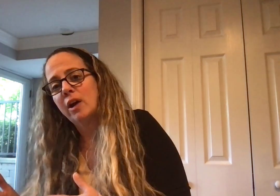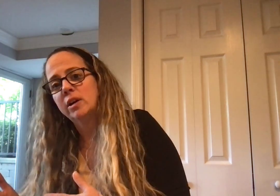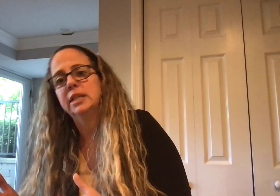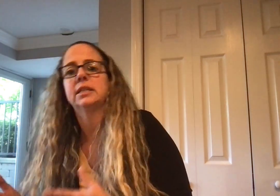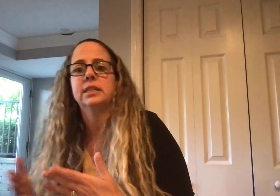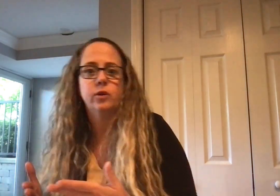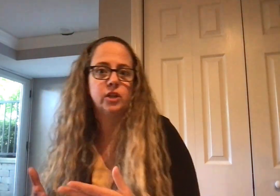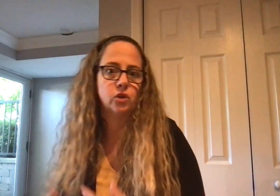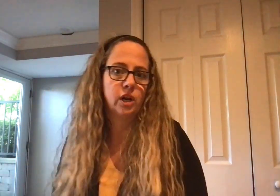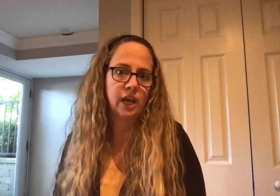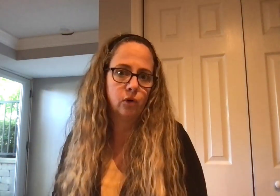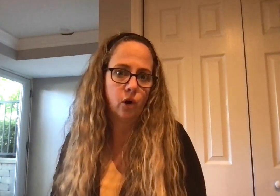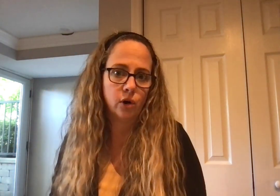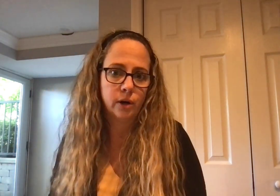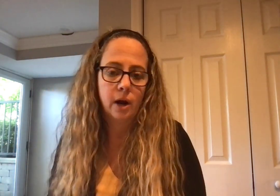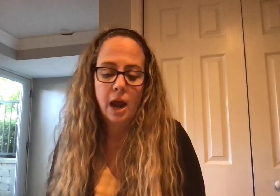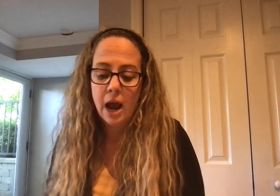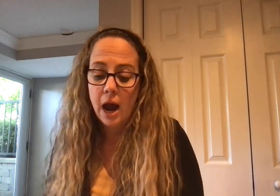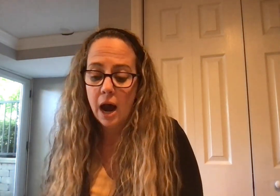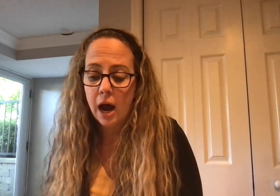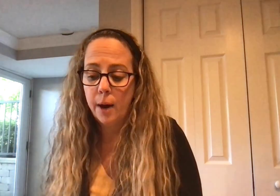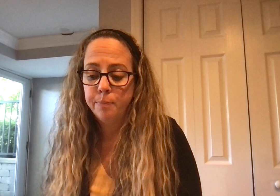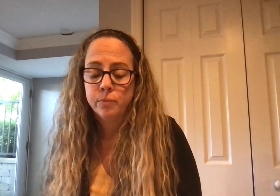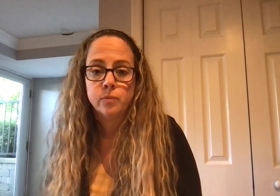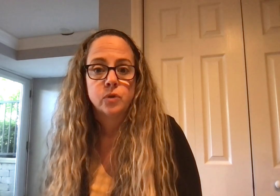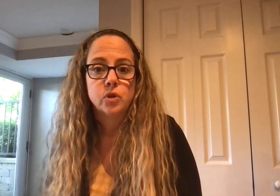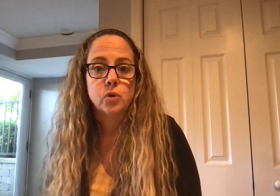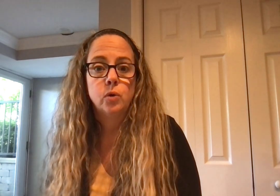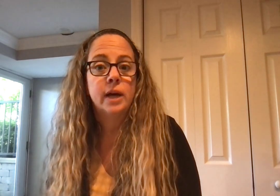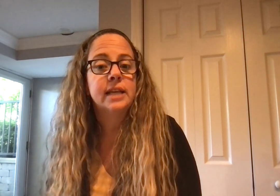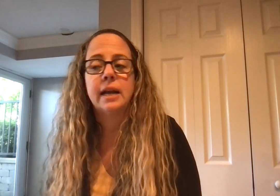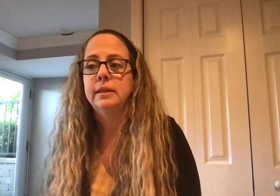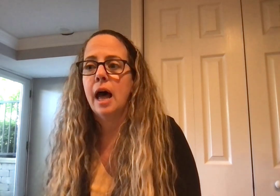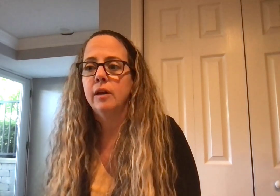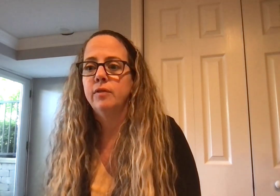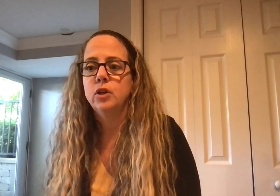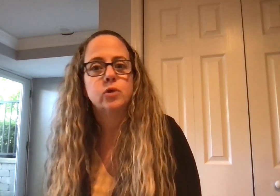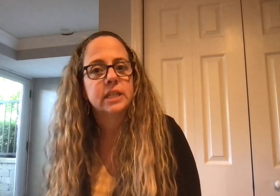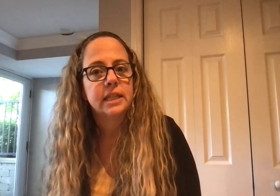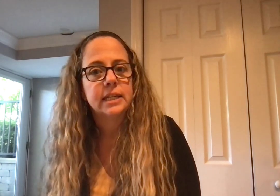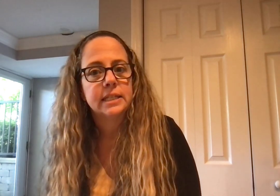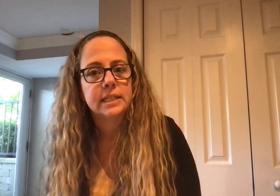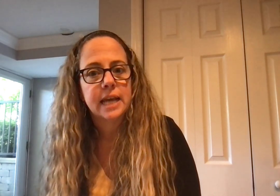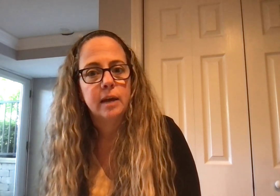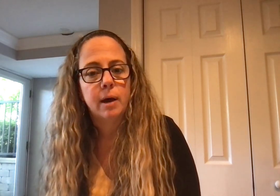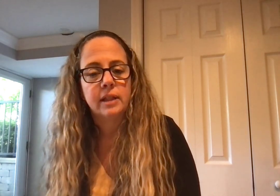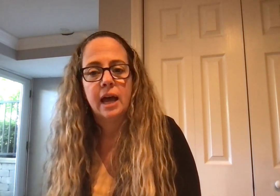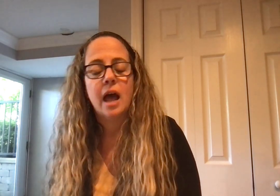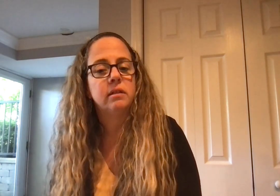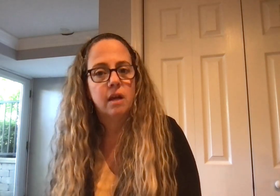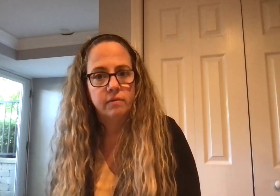parents until they started kindergarten. So you guys had a lot of interesting things to say about that. I love